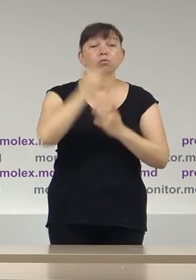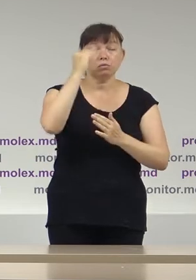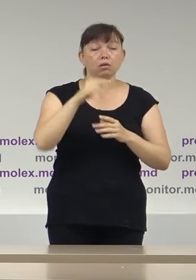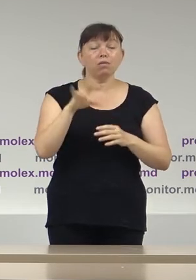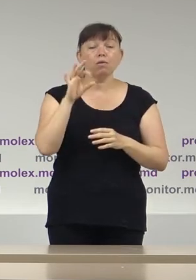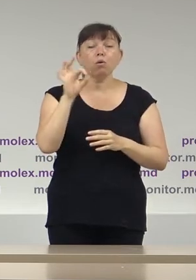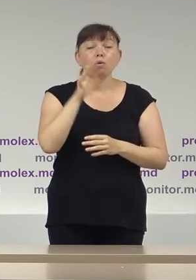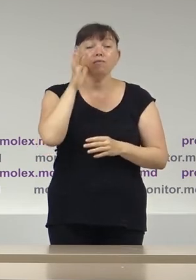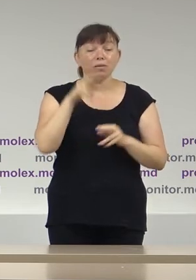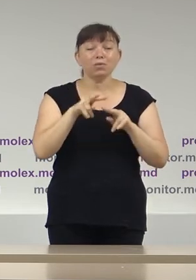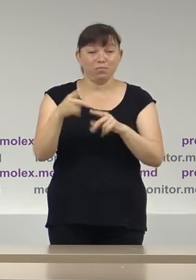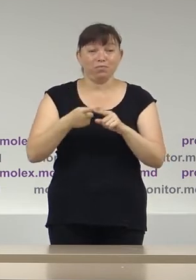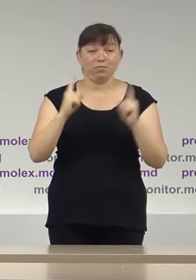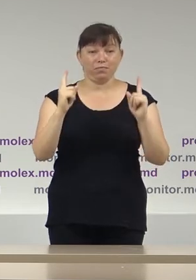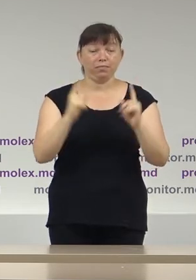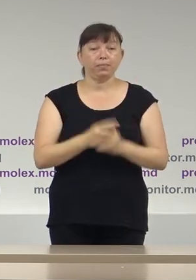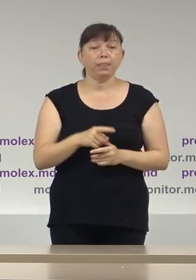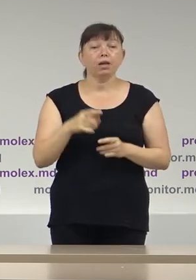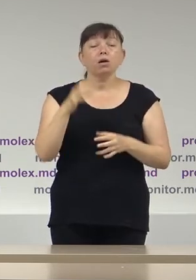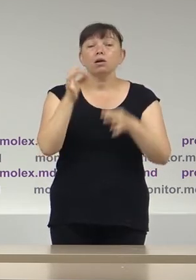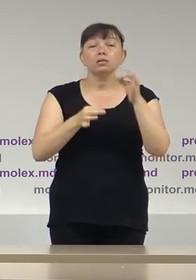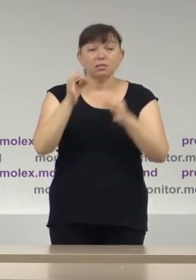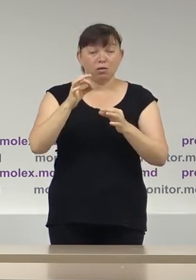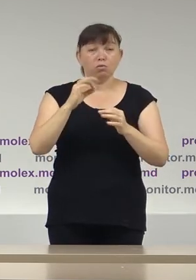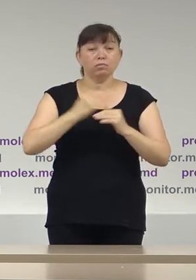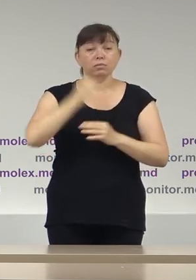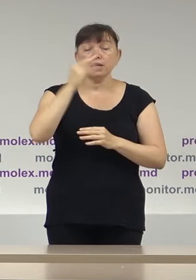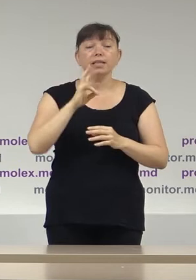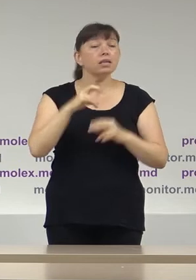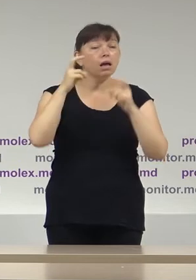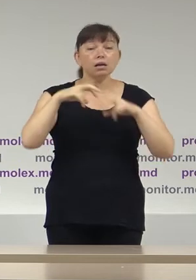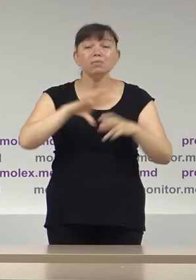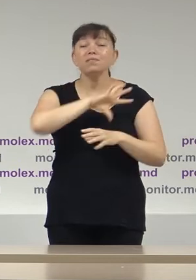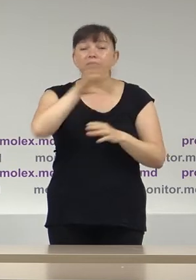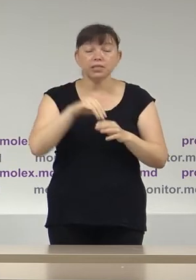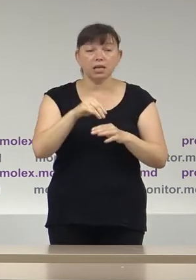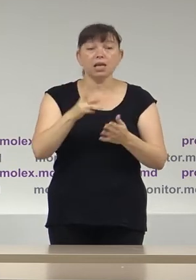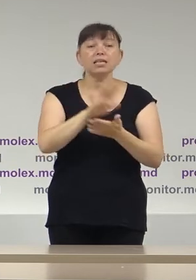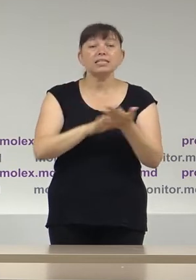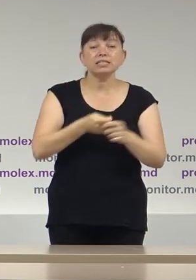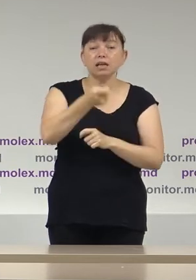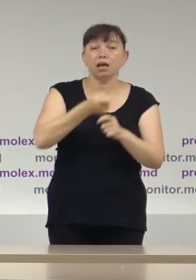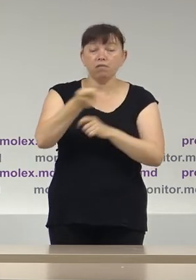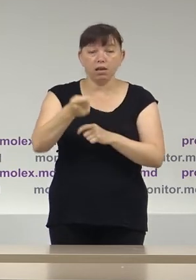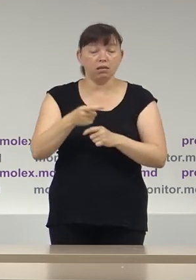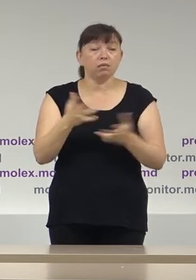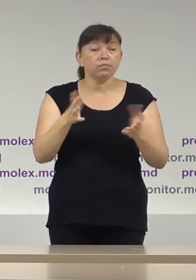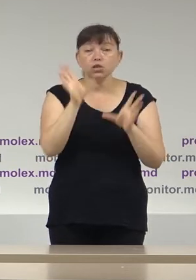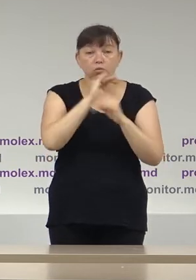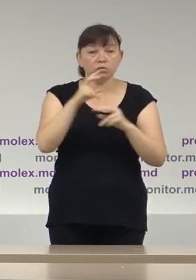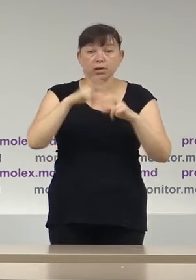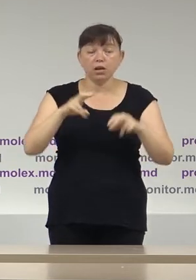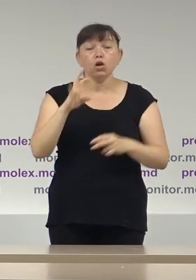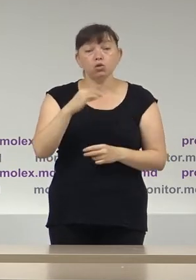the non-constitutionality exceptions issued by the Constitutional Court during the monitoring period. The court did not review on the merits